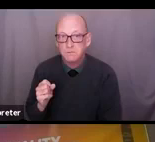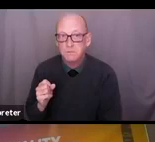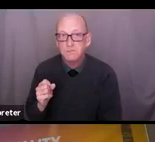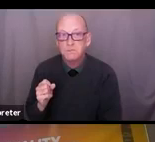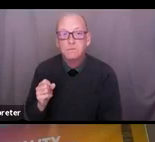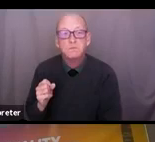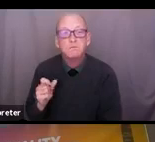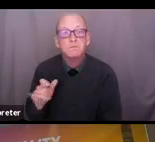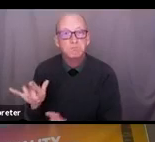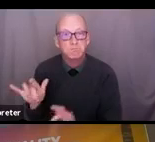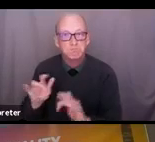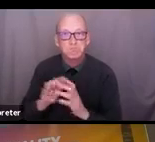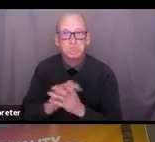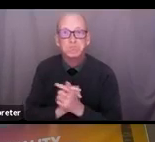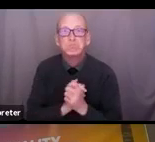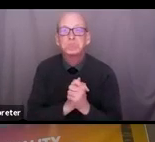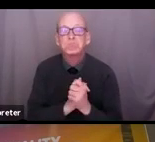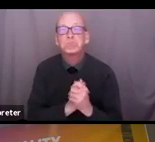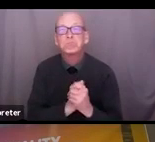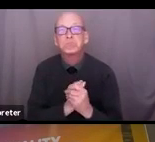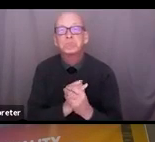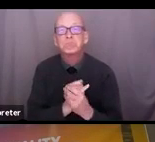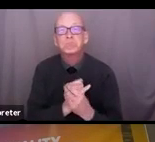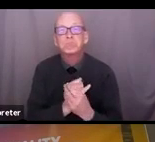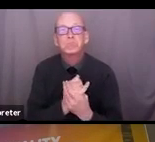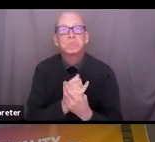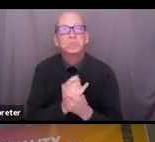I'll record it. Thank you.